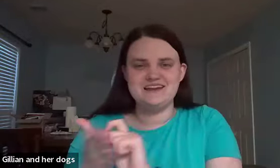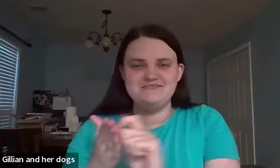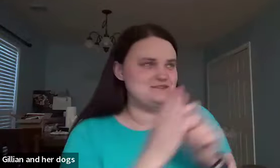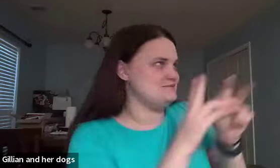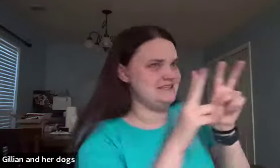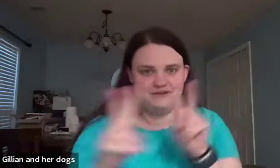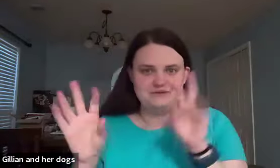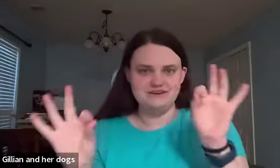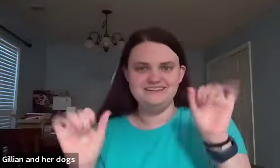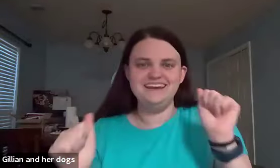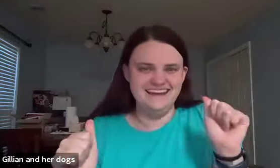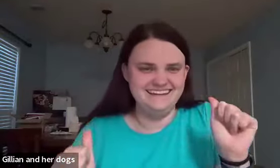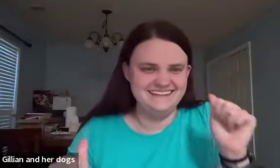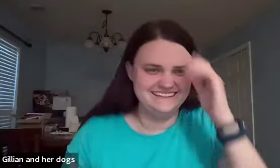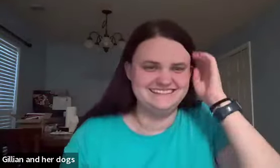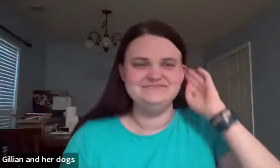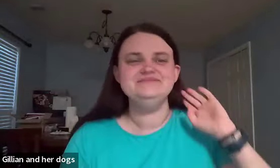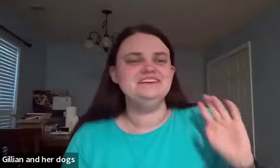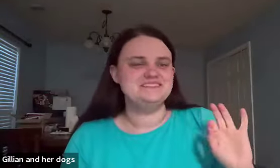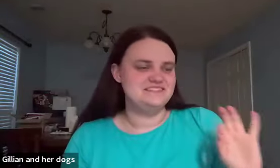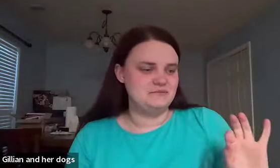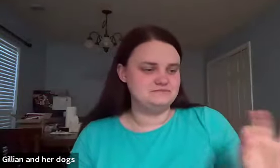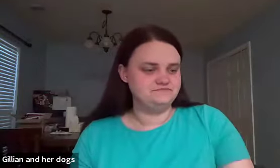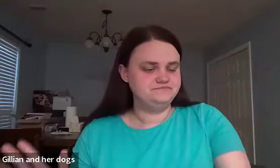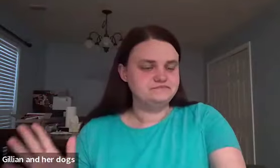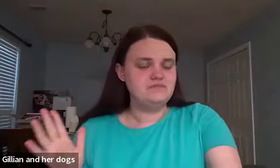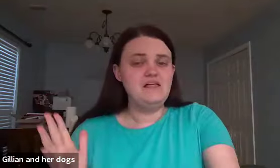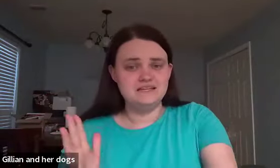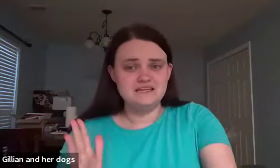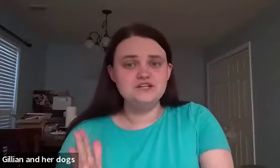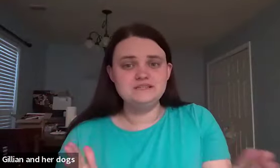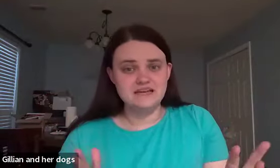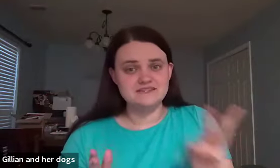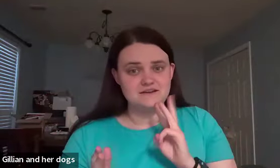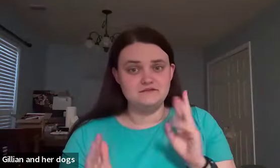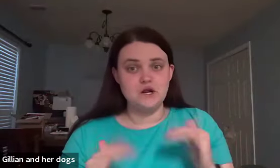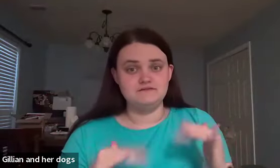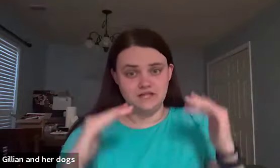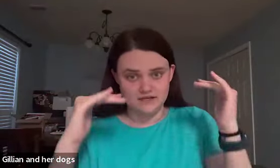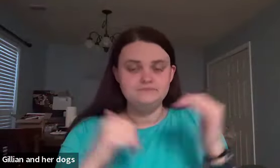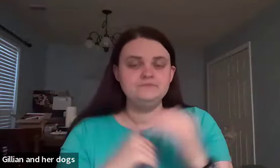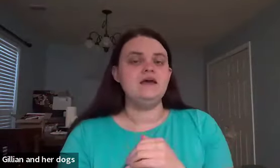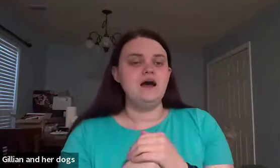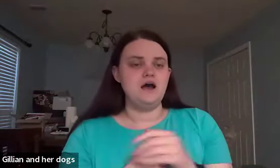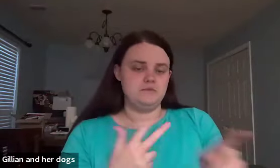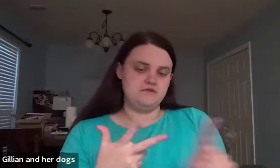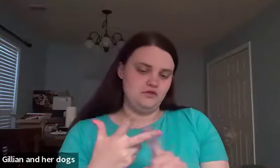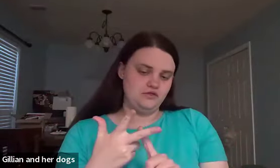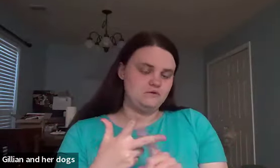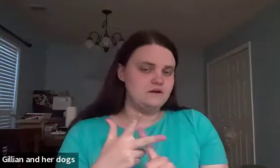got it right. So I'm always like, okay, we good? So that's how you assign the sign for flood. The third one I